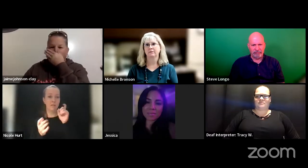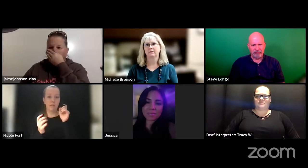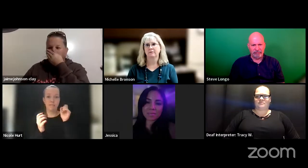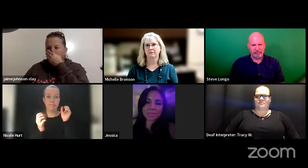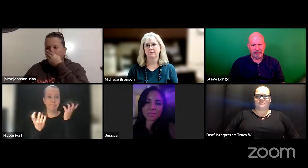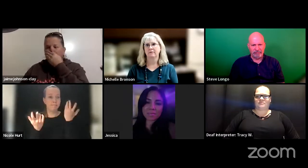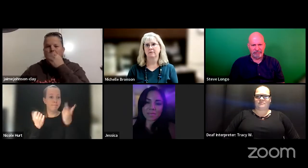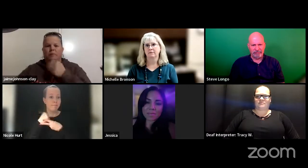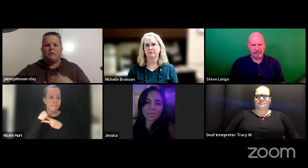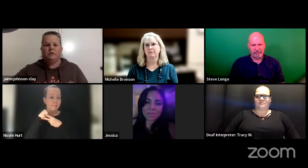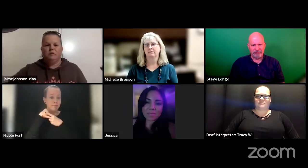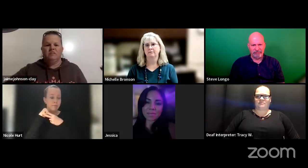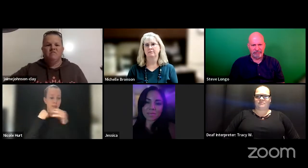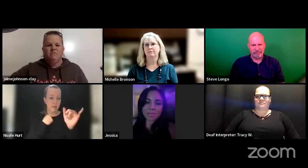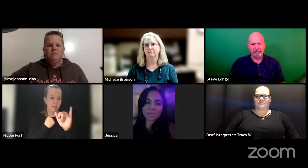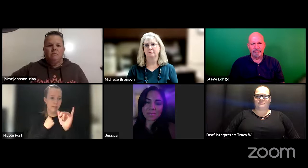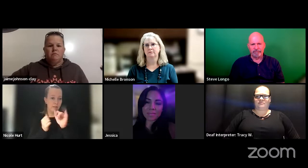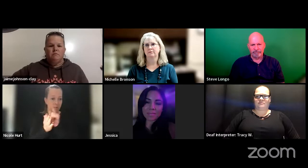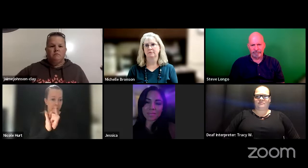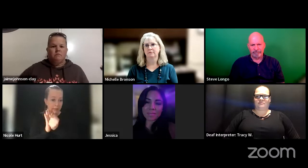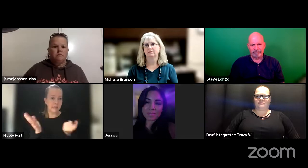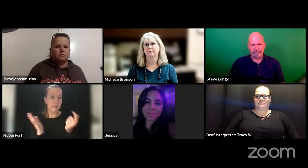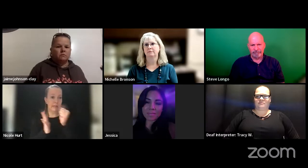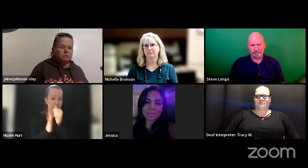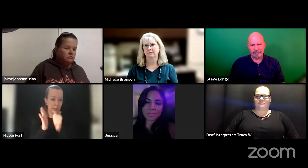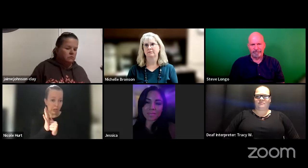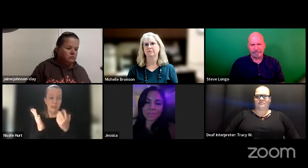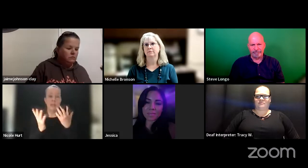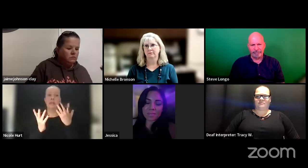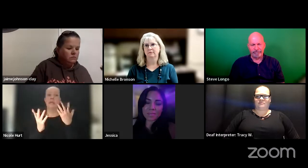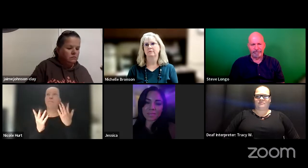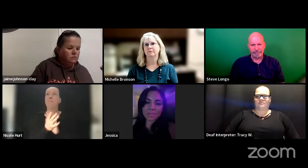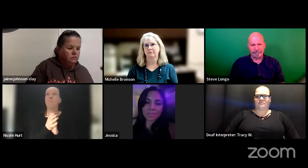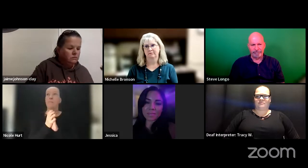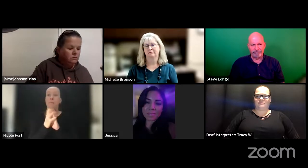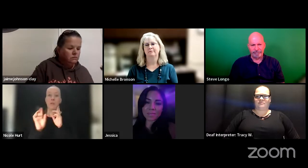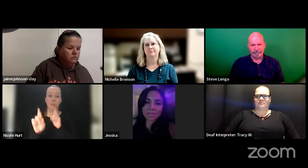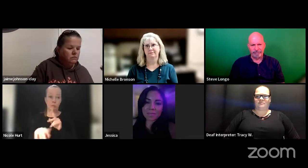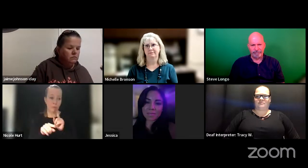I did not realize that there is a tremendous amount of